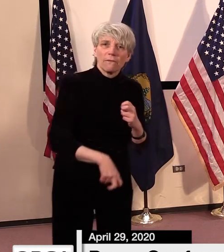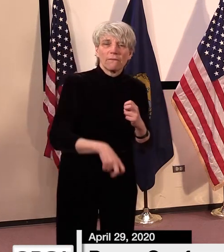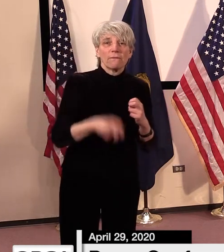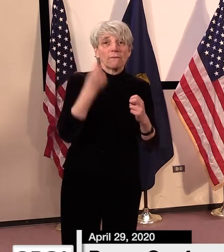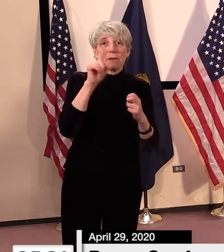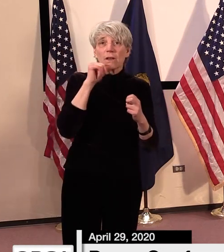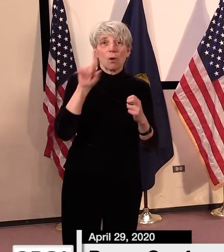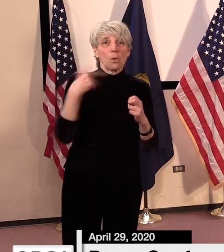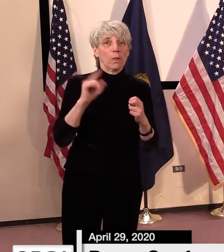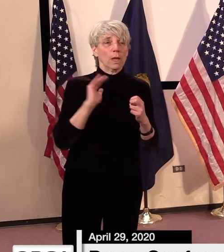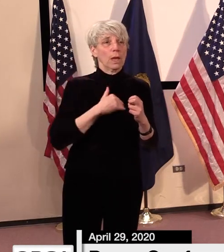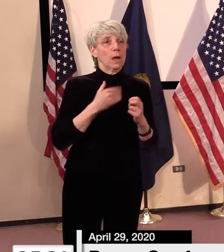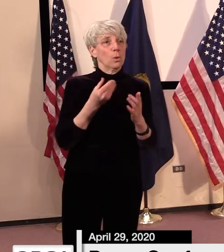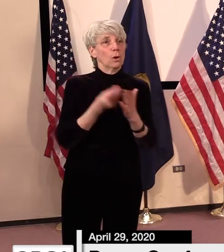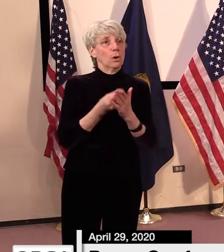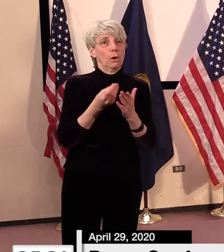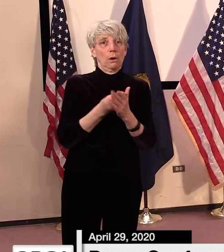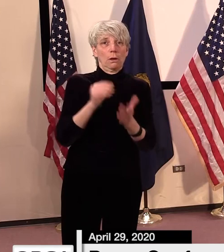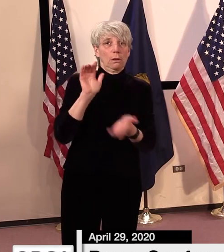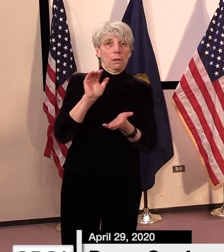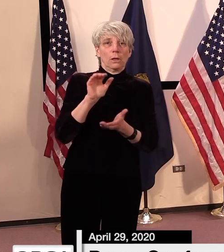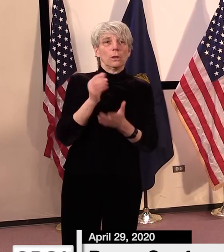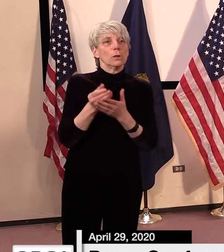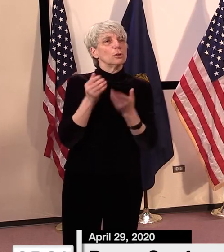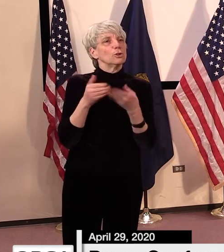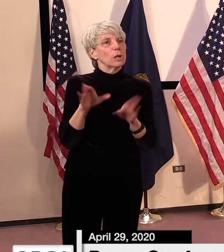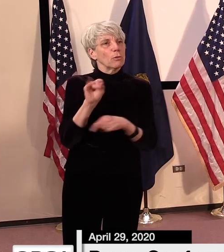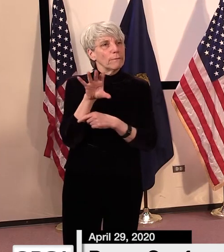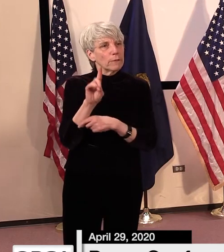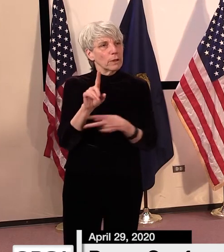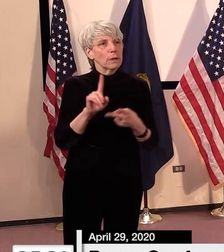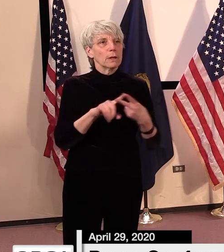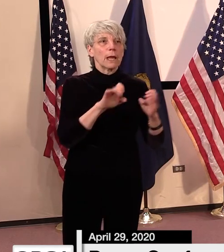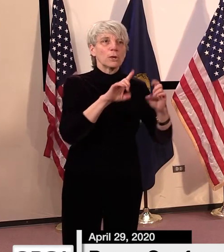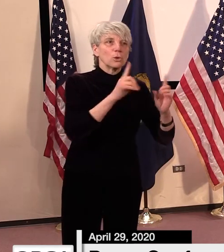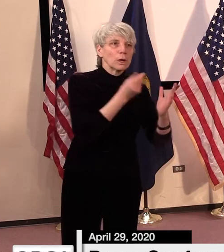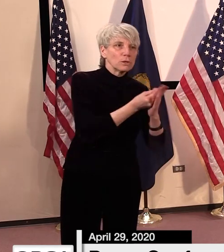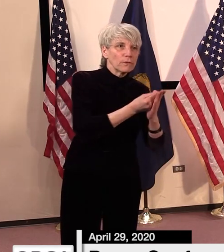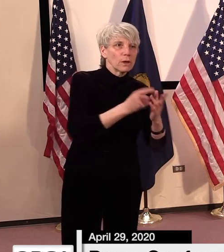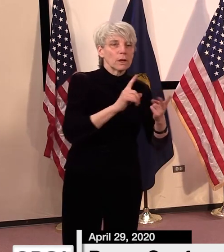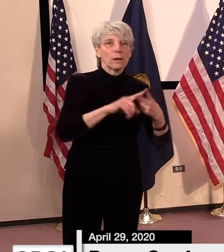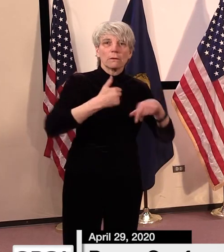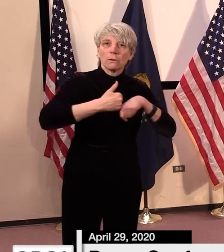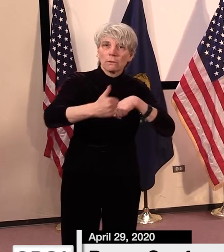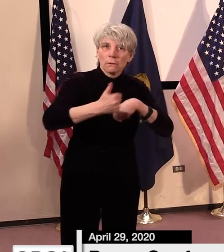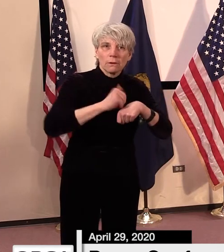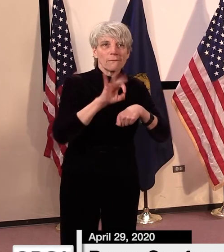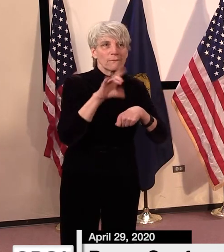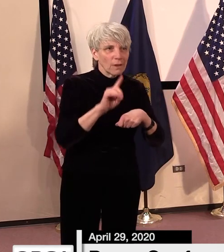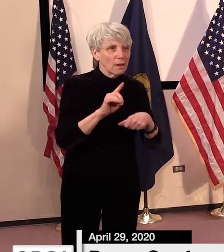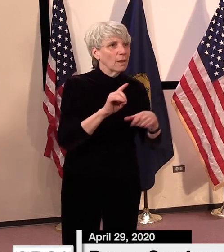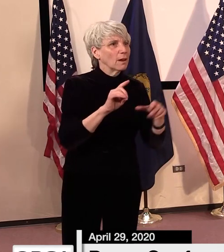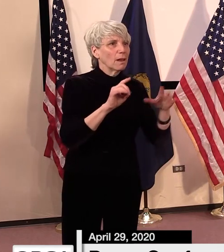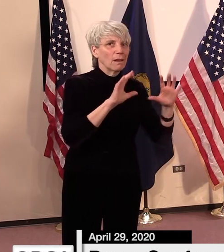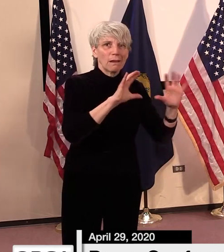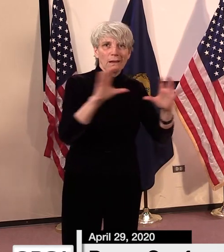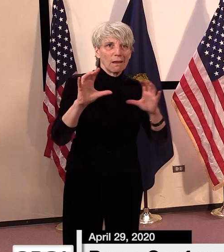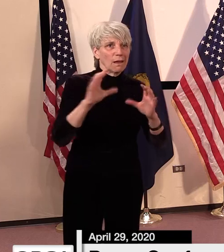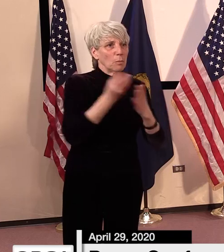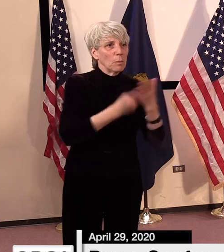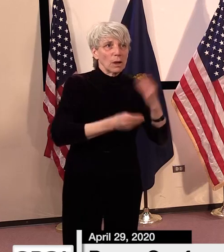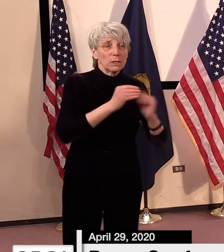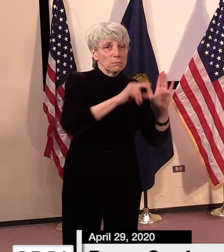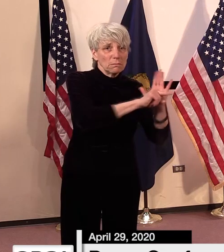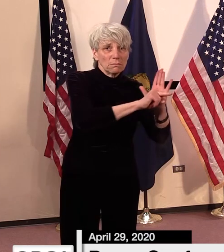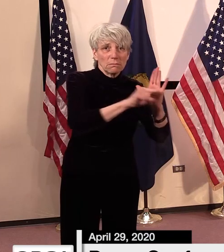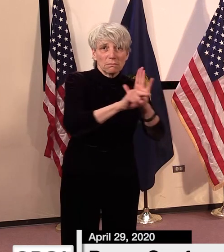general fund, it's the education fund, you know, the transportation fund. All are going to see tremendous opportunities, tremendous holes. And then you